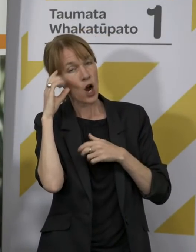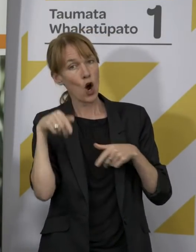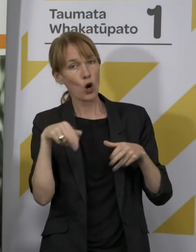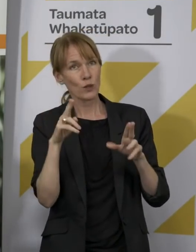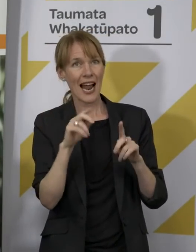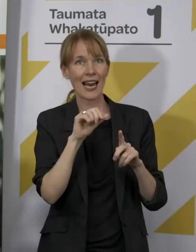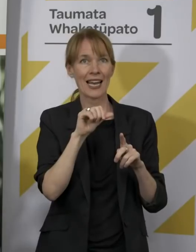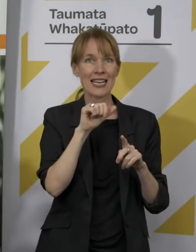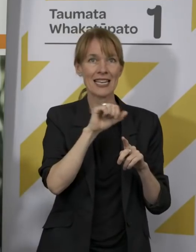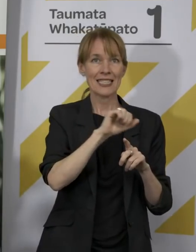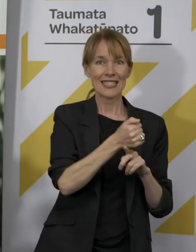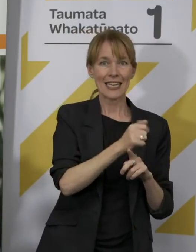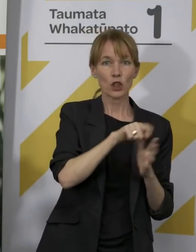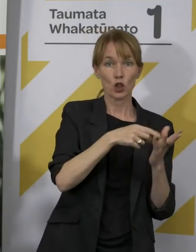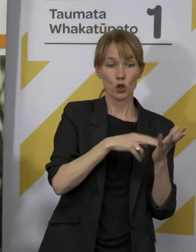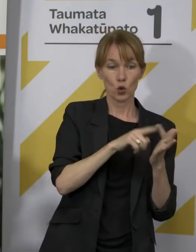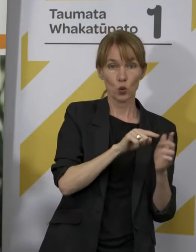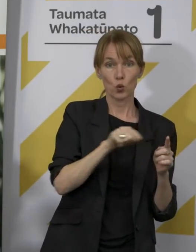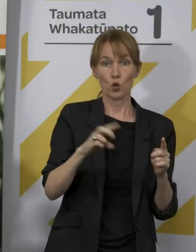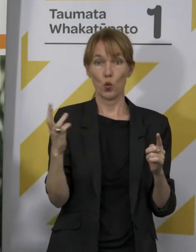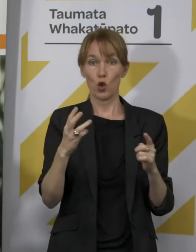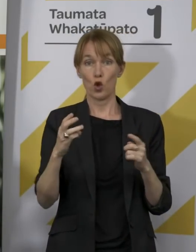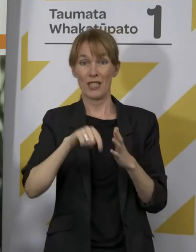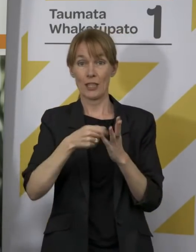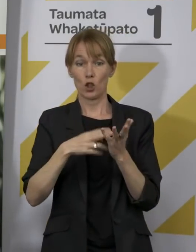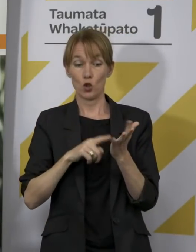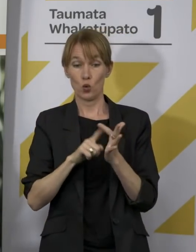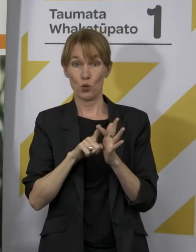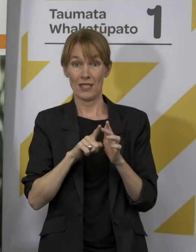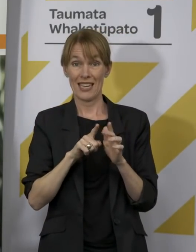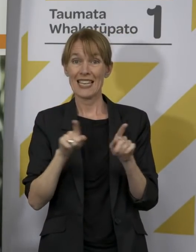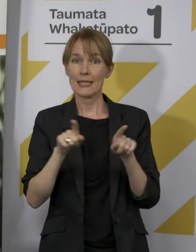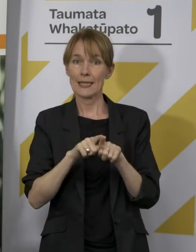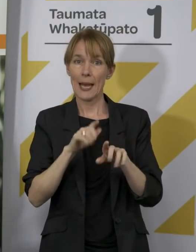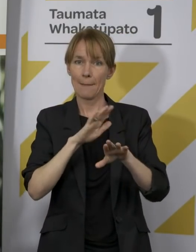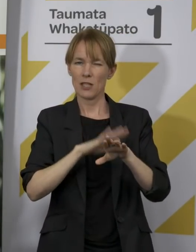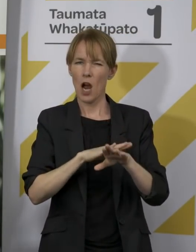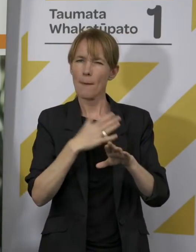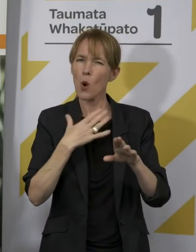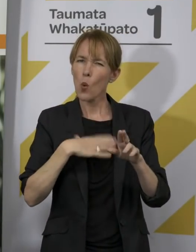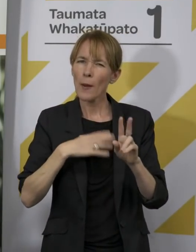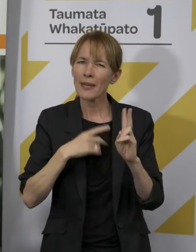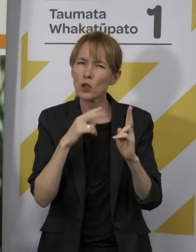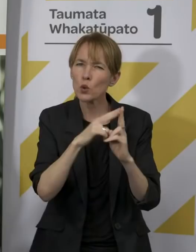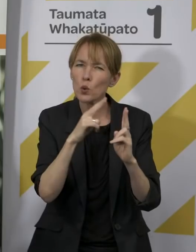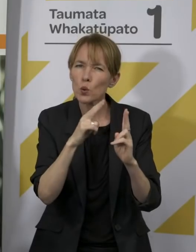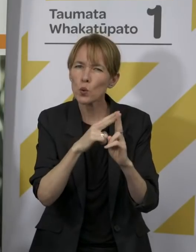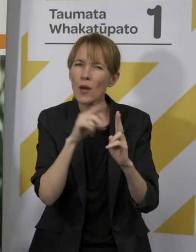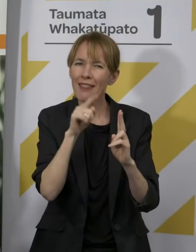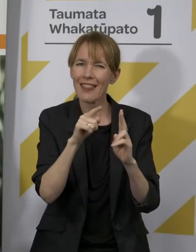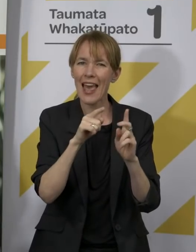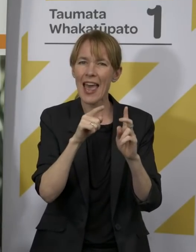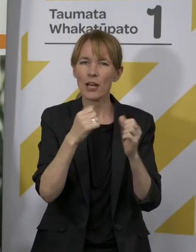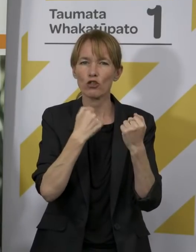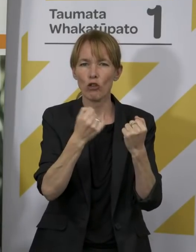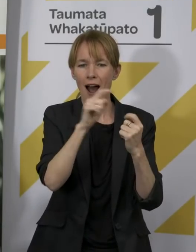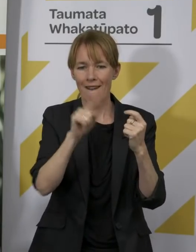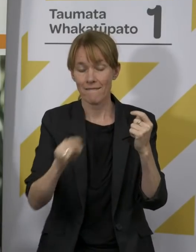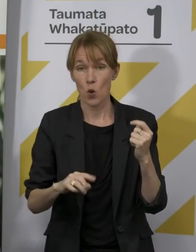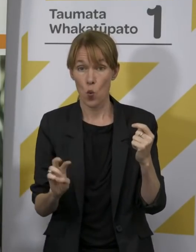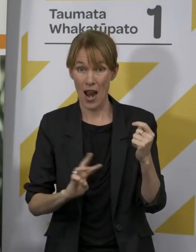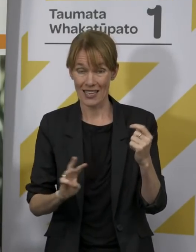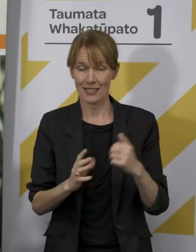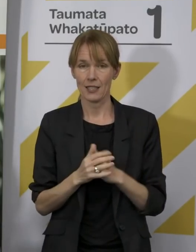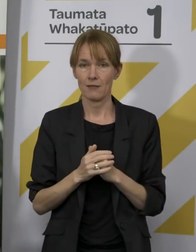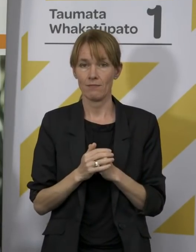and the 13th of June when the two women from the UK travelled down to Wellington. Yesterday we had 11 people that were outstanding